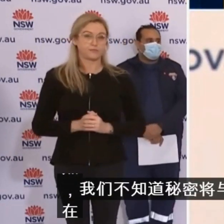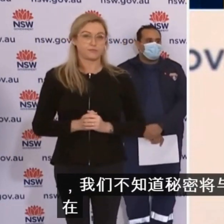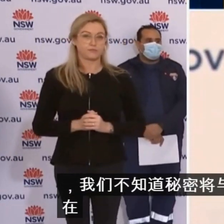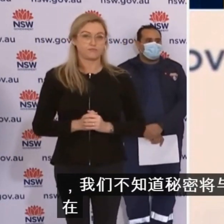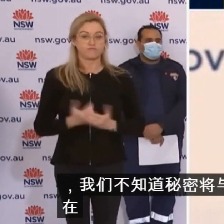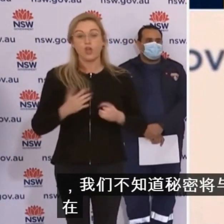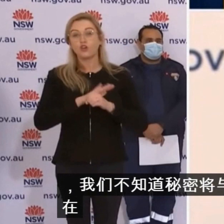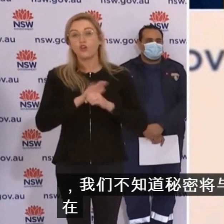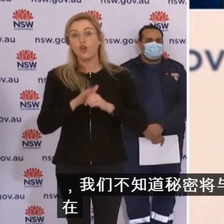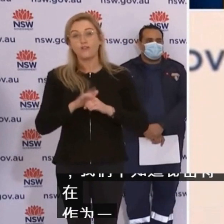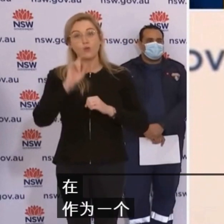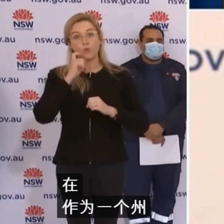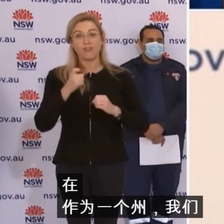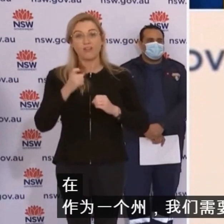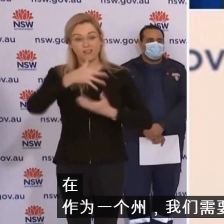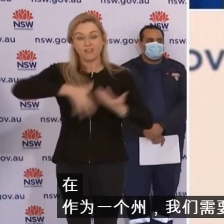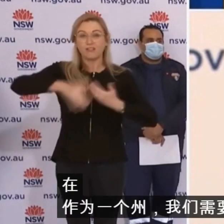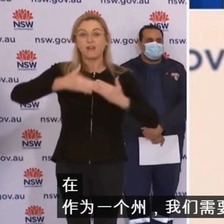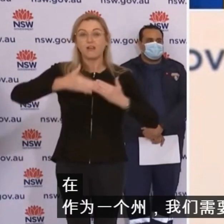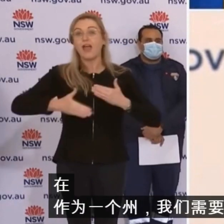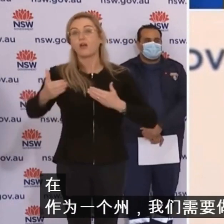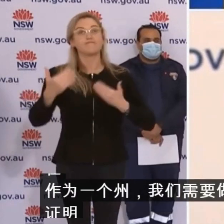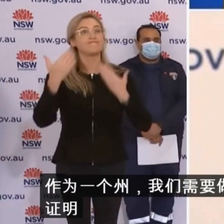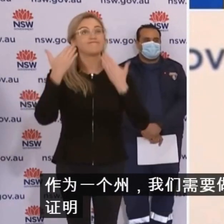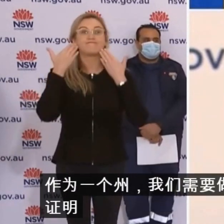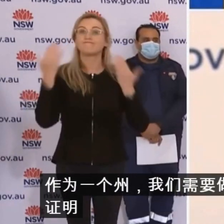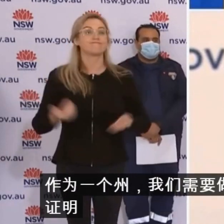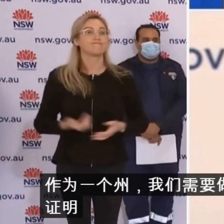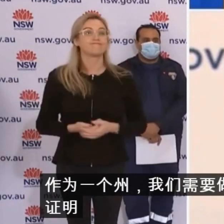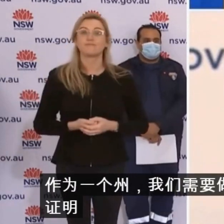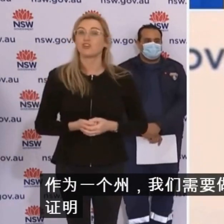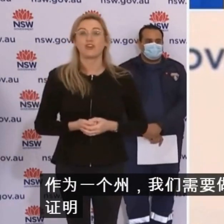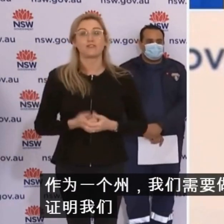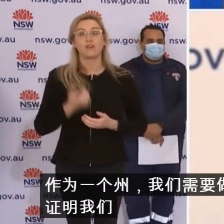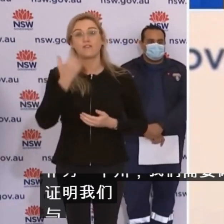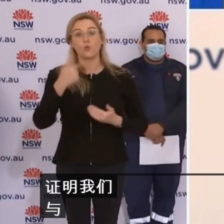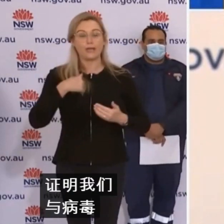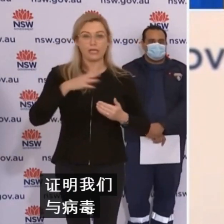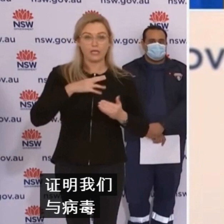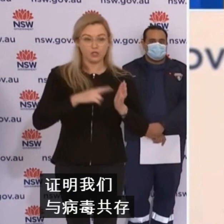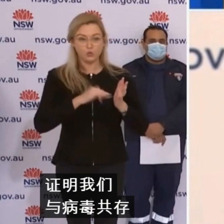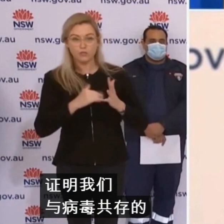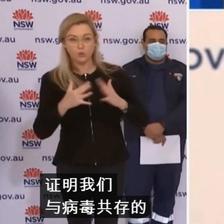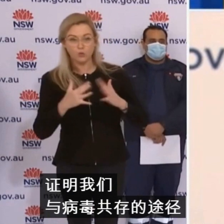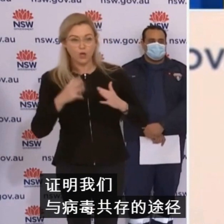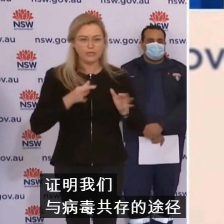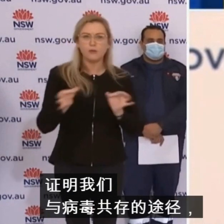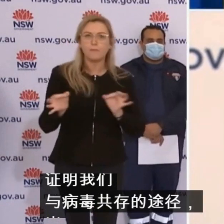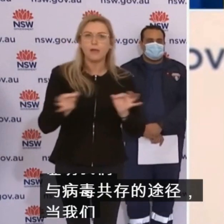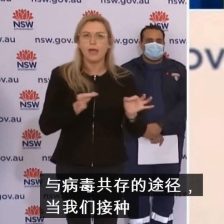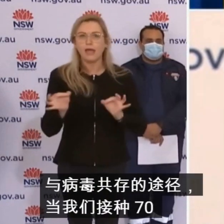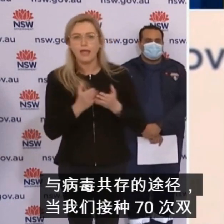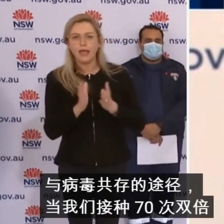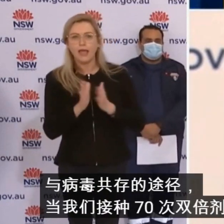we don't know for how long. And what we need to do as a state is demonstrate our pathway out to living with the virus, and that pathway for